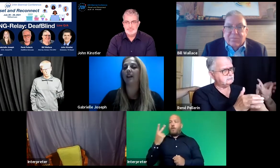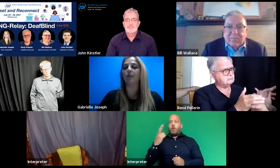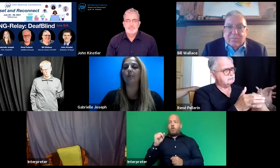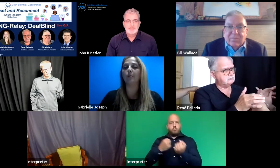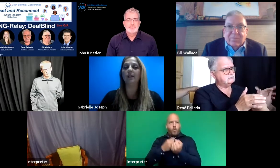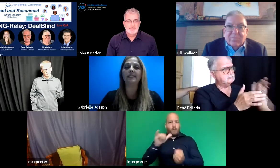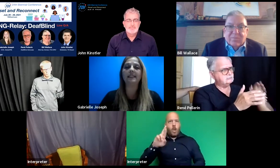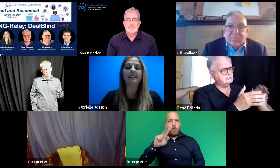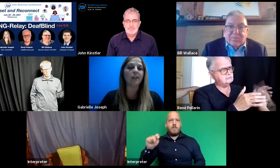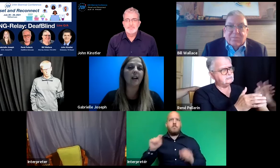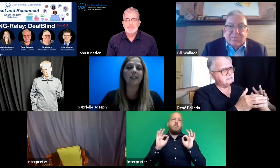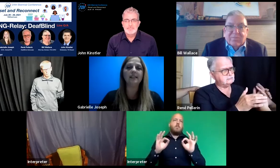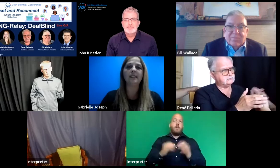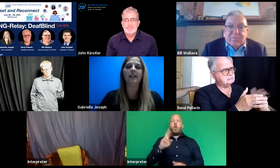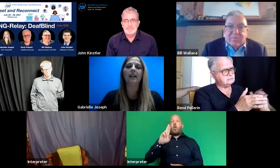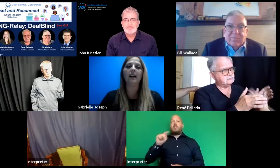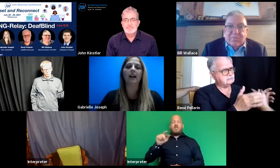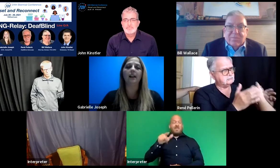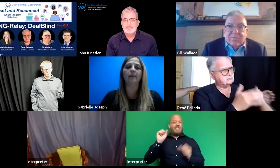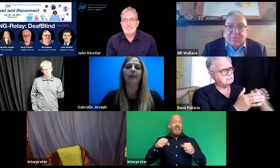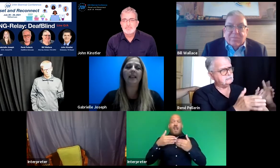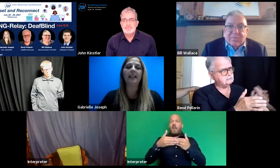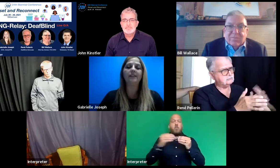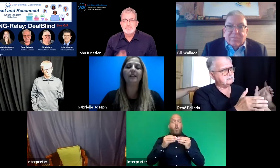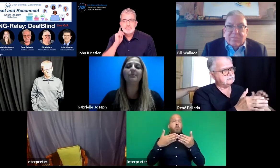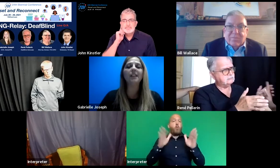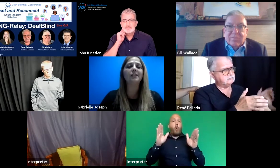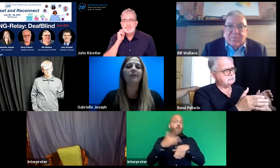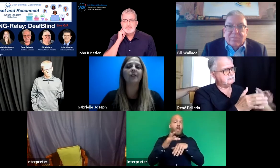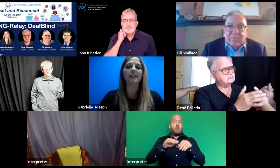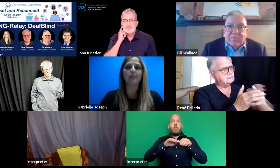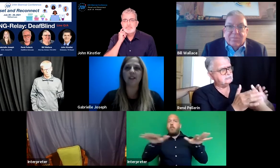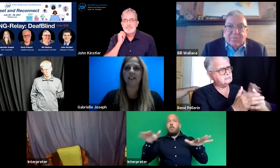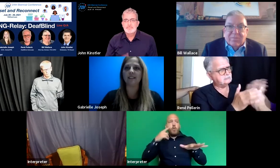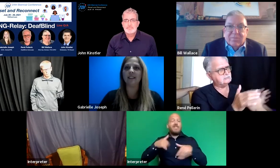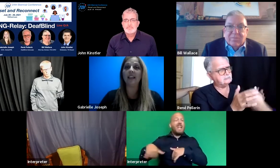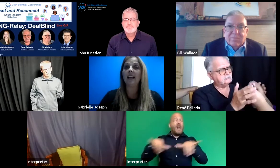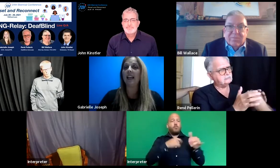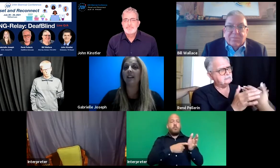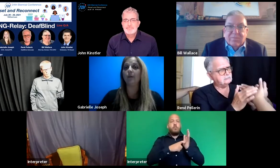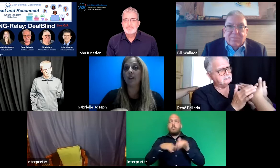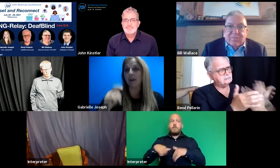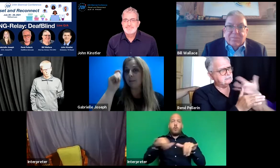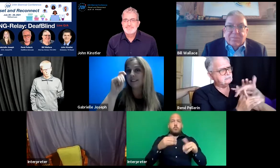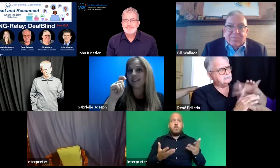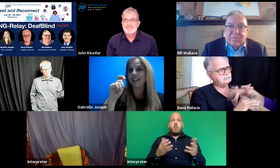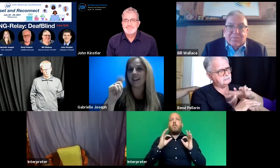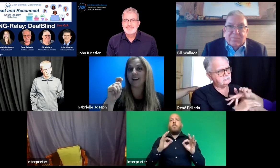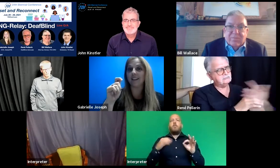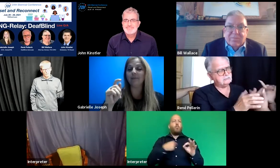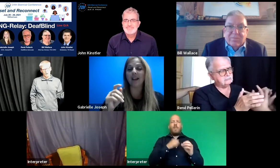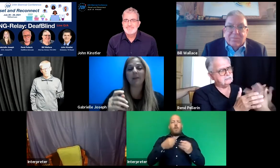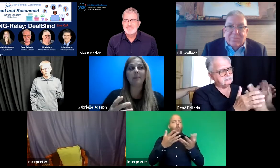widely available and standardized, it gives a much different experience. And with my business